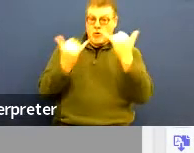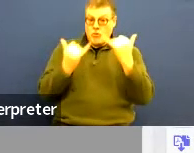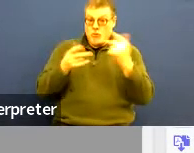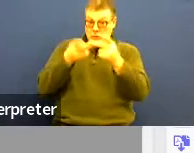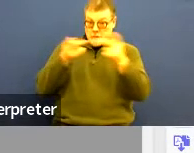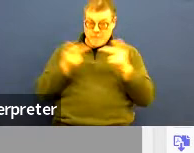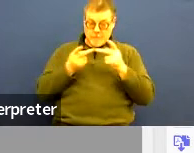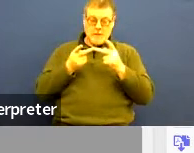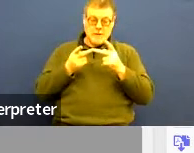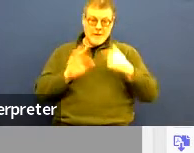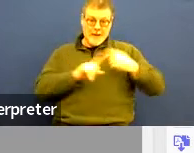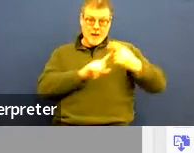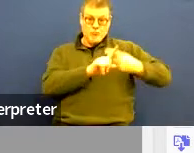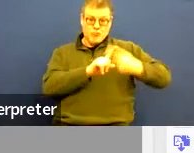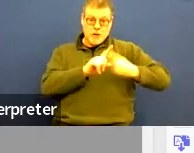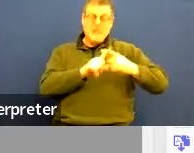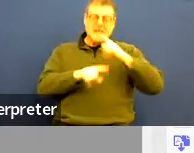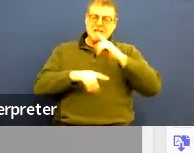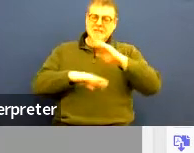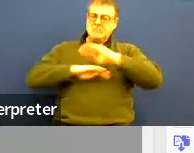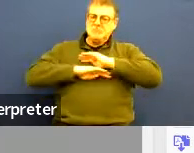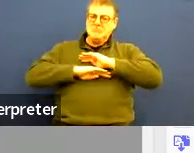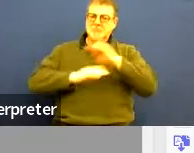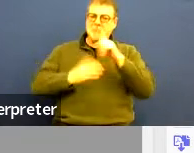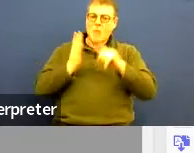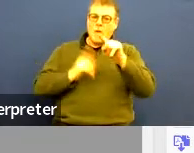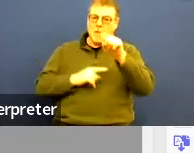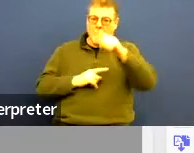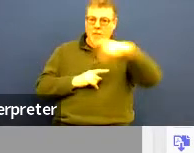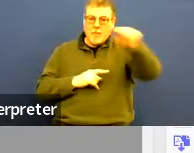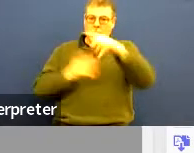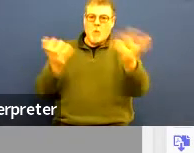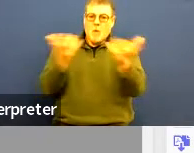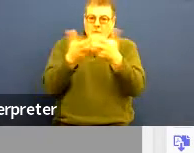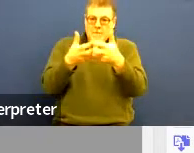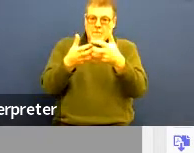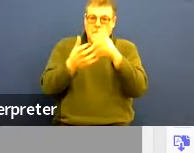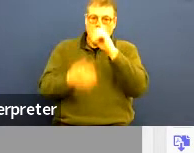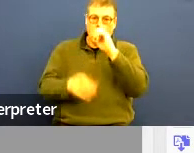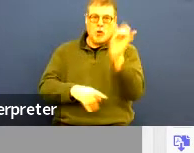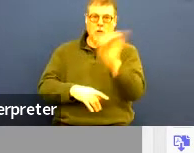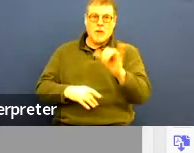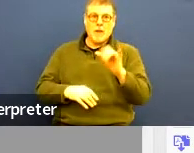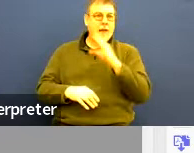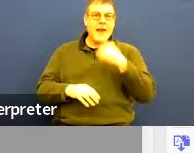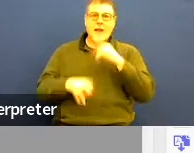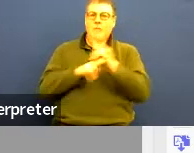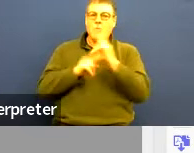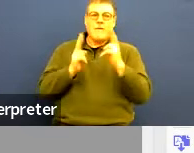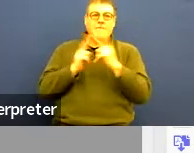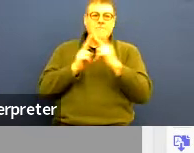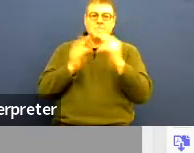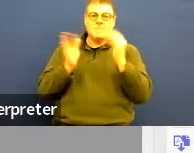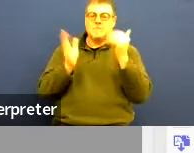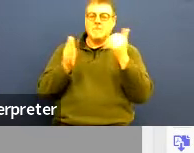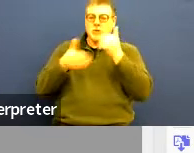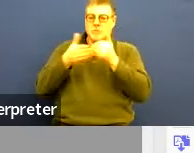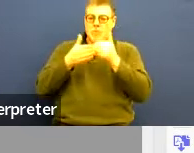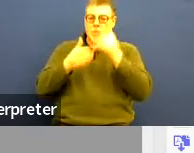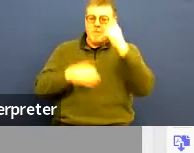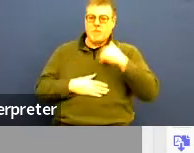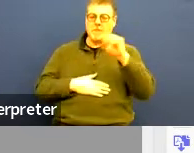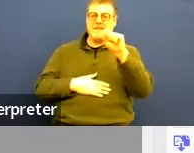space that I rent is about adequate size of what those combined would be. And I only use a very small portion of it for my